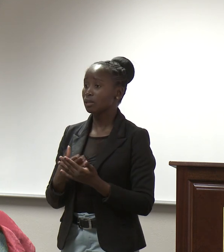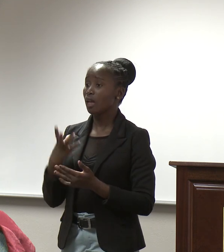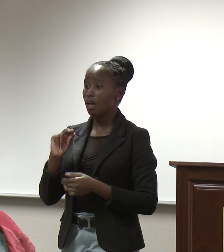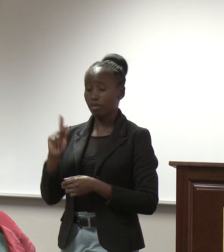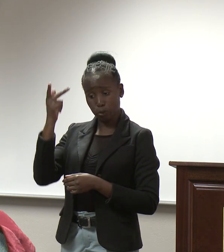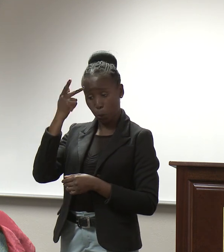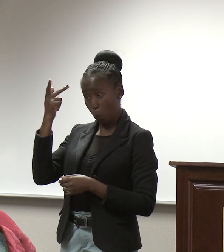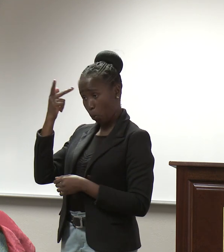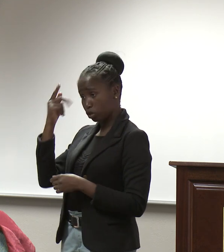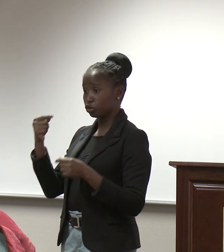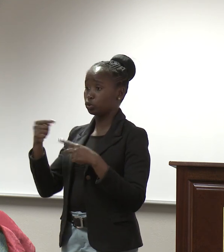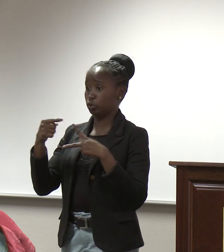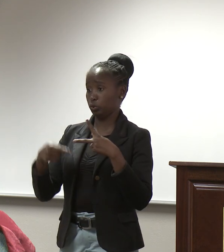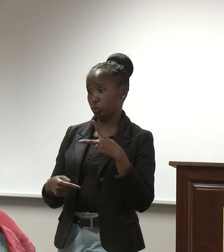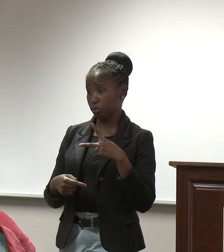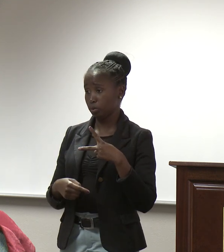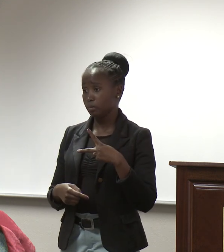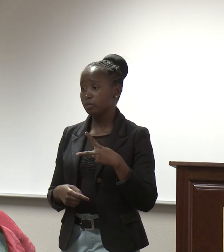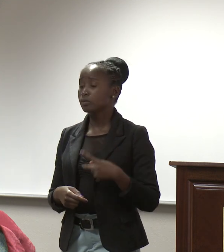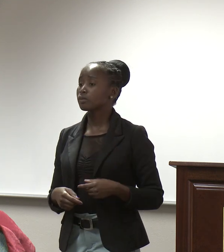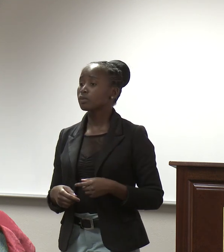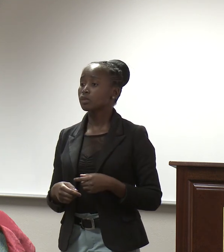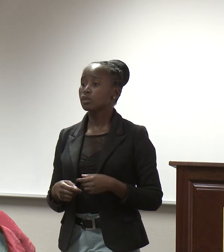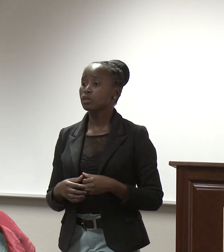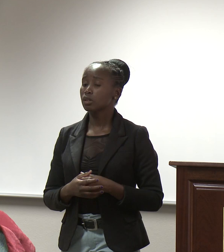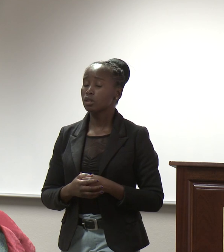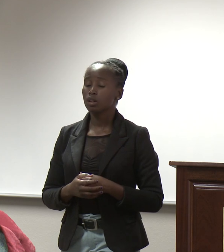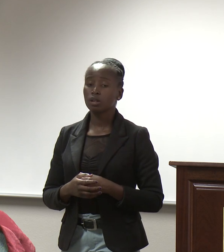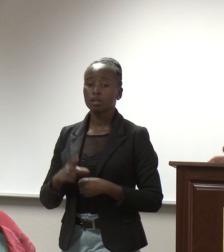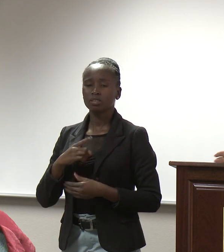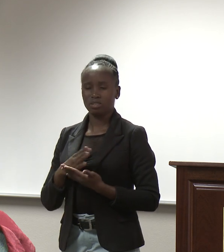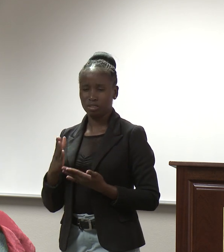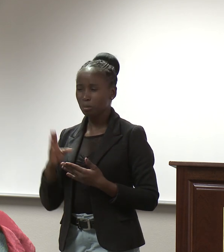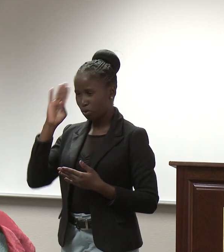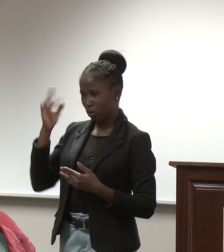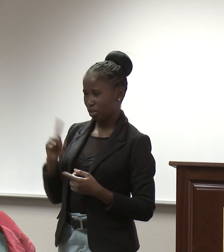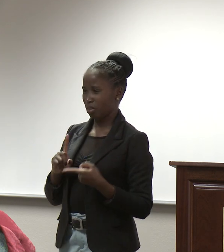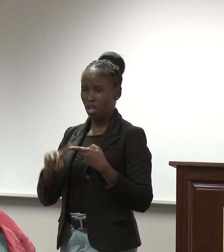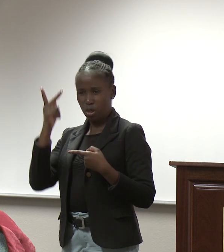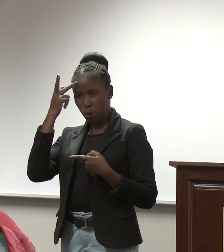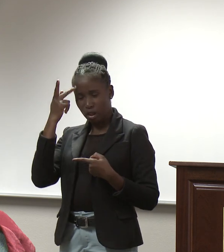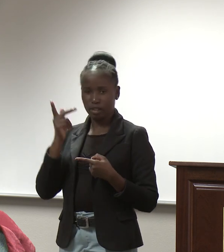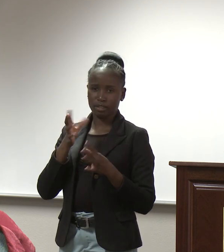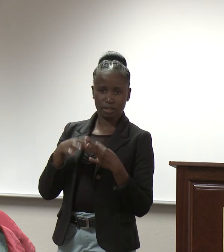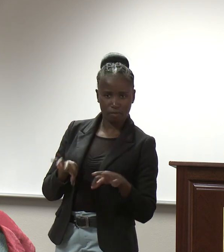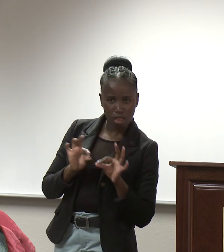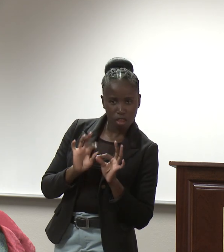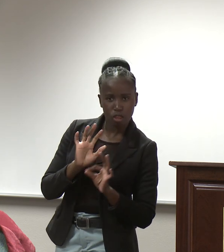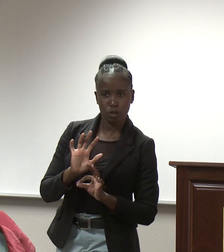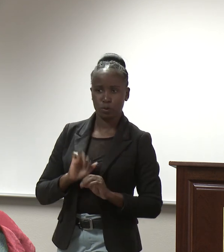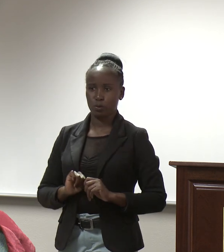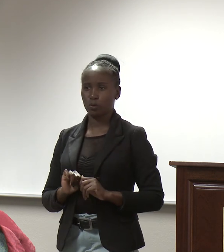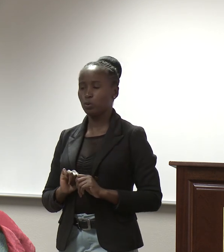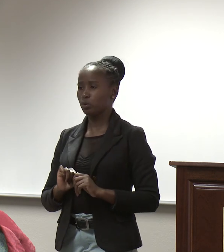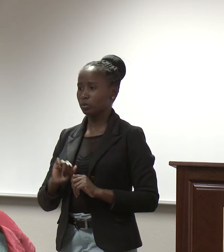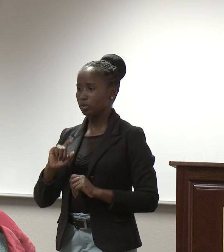knowledge. We used to be used to the idea that knowledge is value, is intrinsic. Knowledge is value